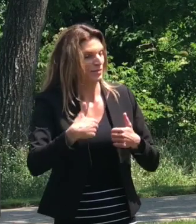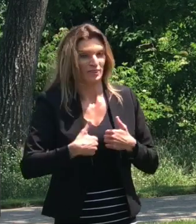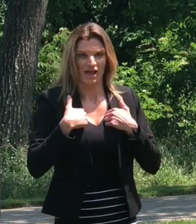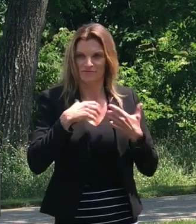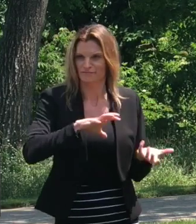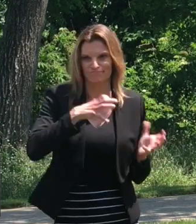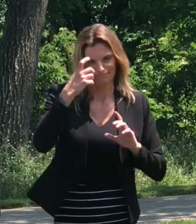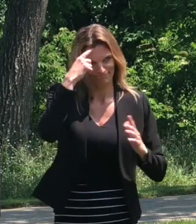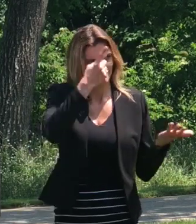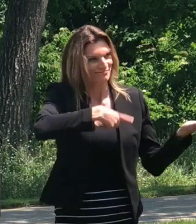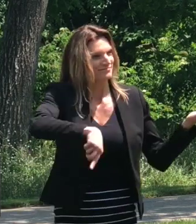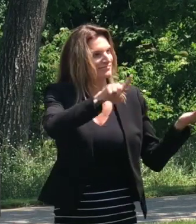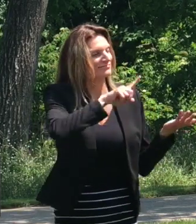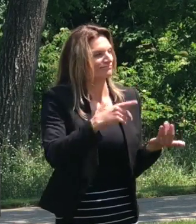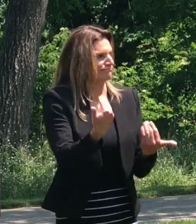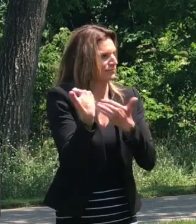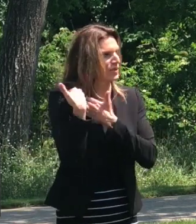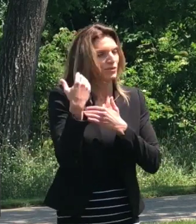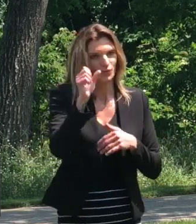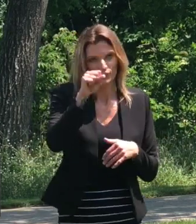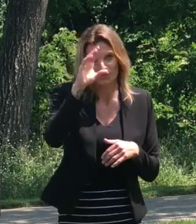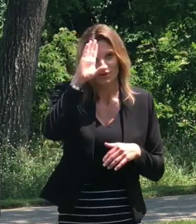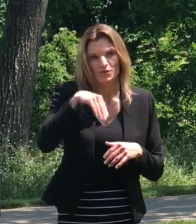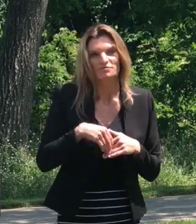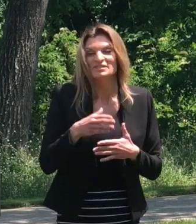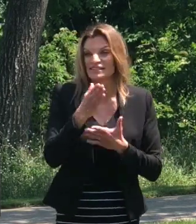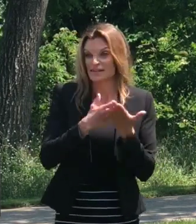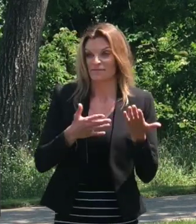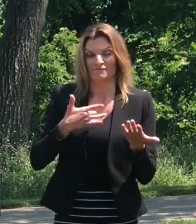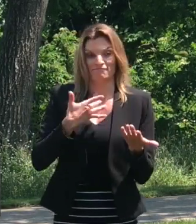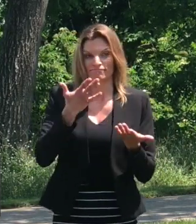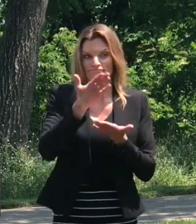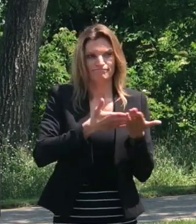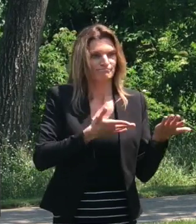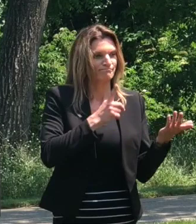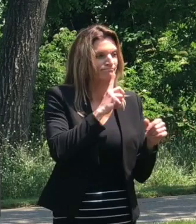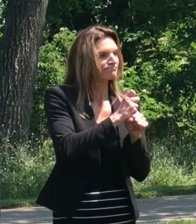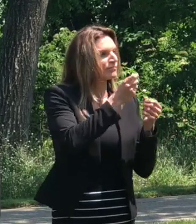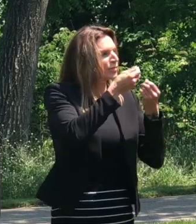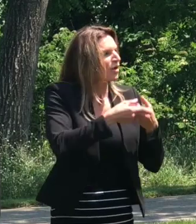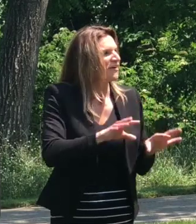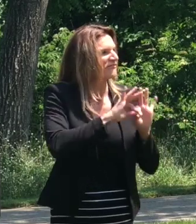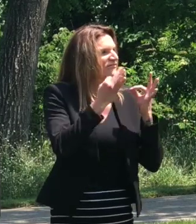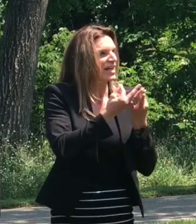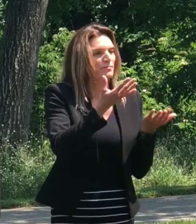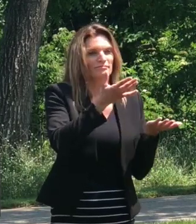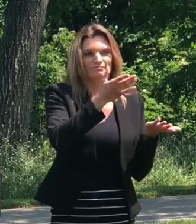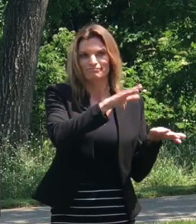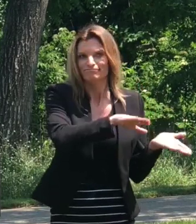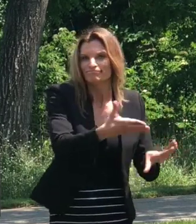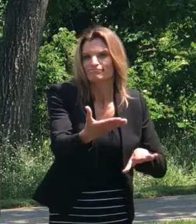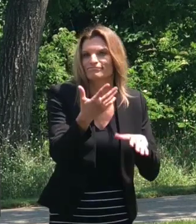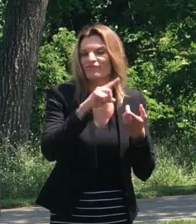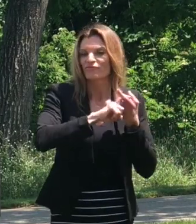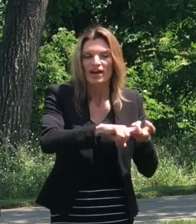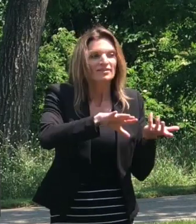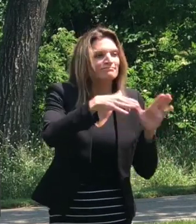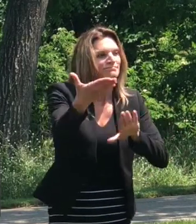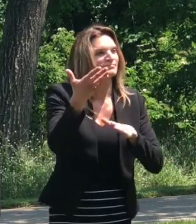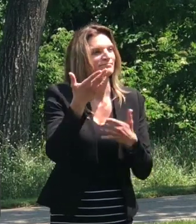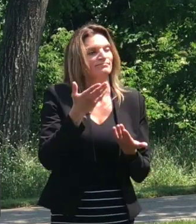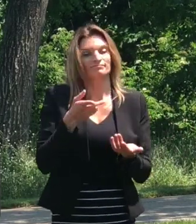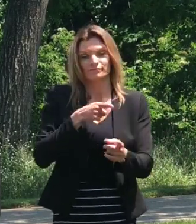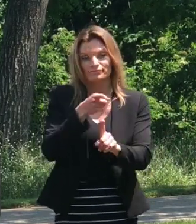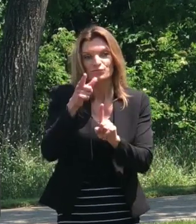us carried some sort of a burden. For some, it was devastating loss of a loved one. For others, it was just struggling to keep a